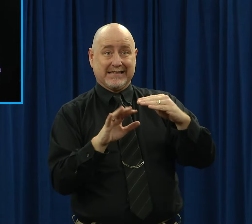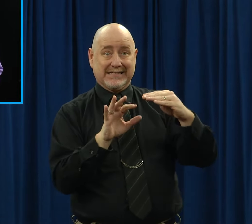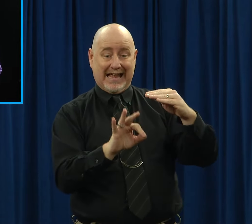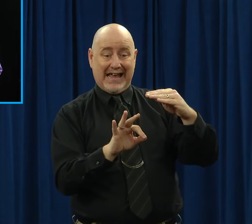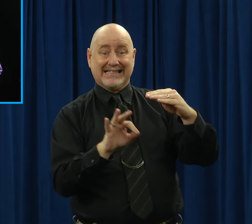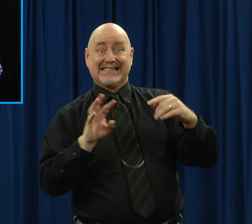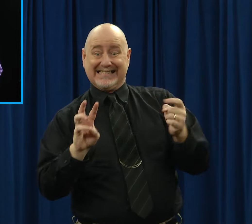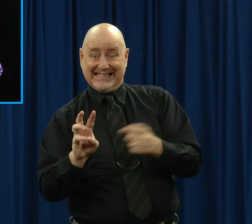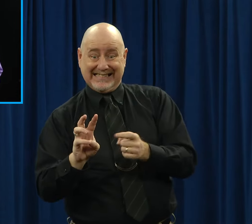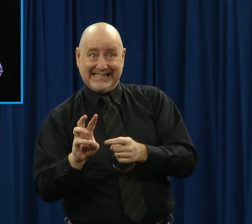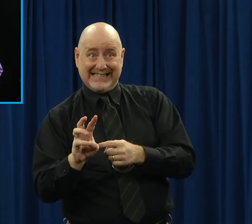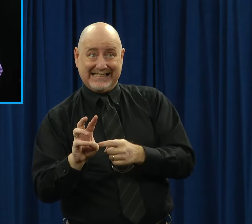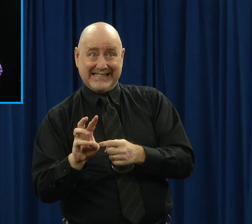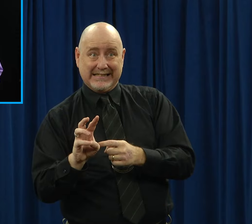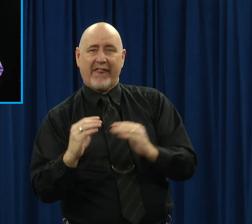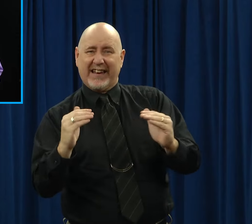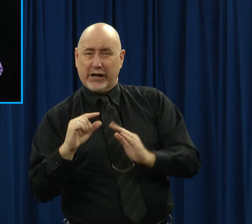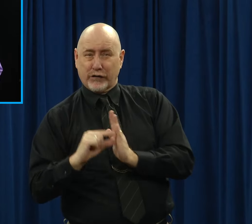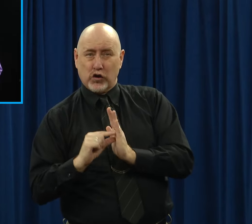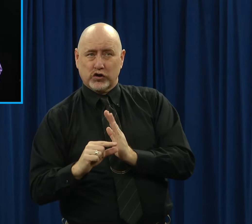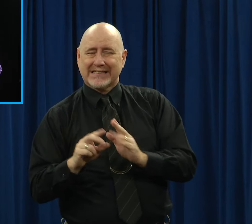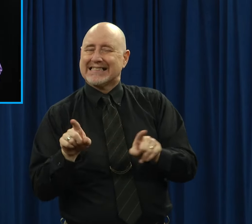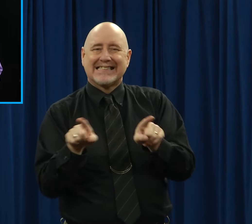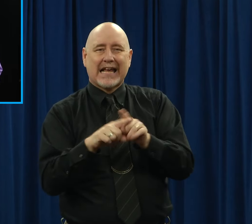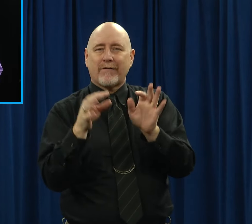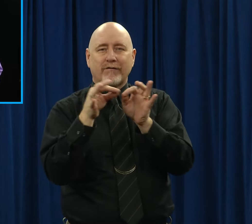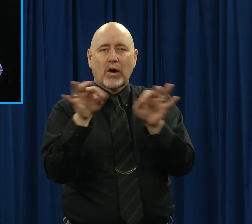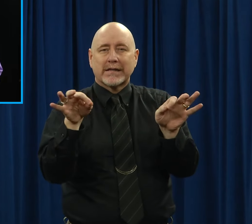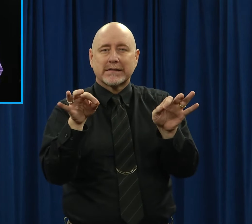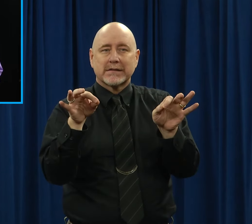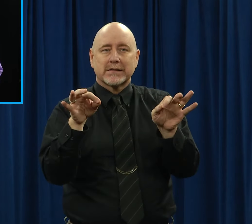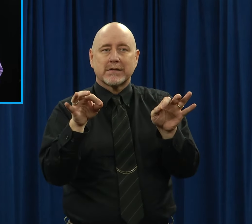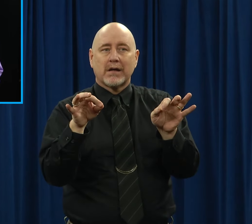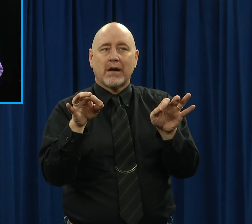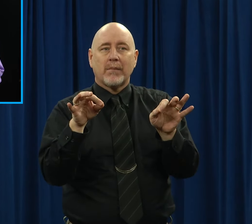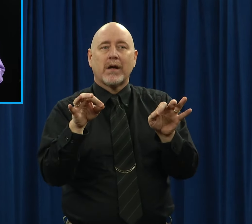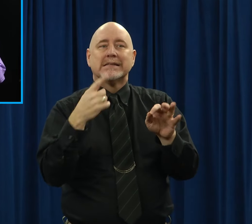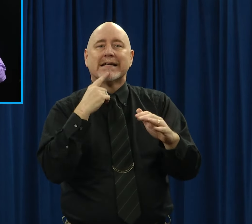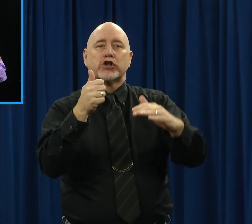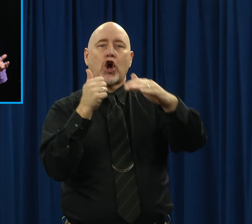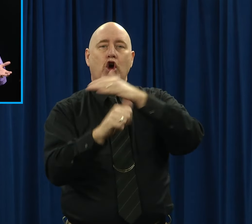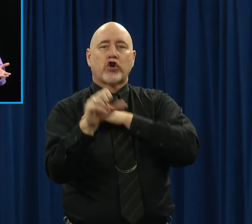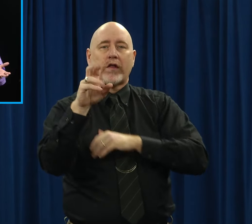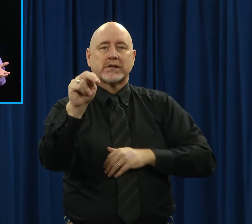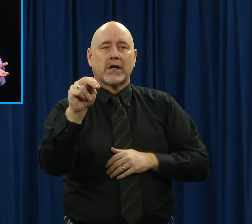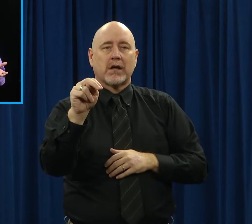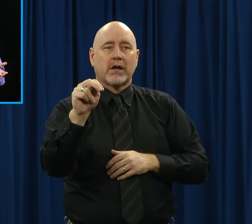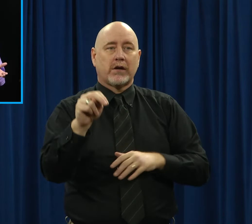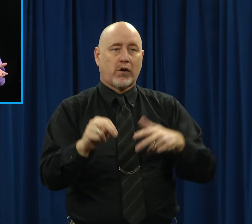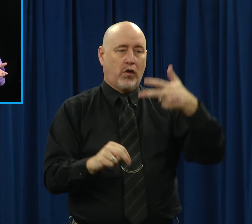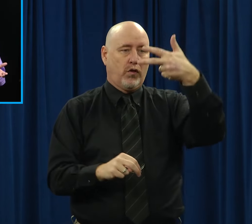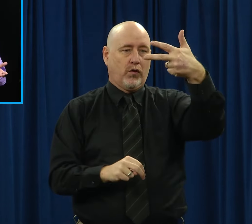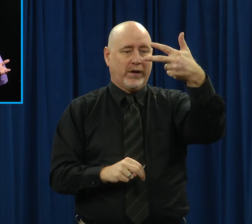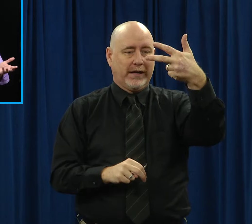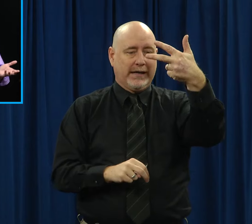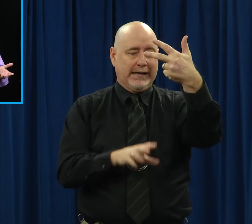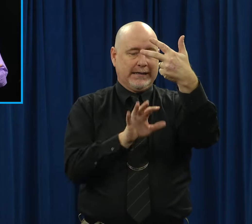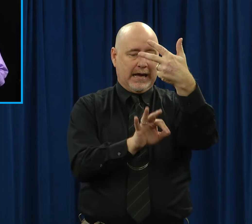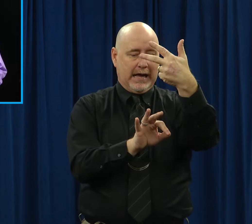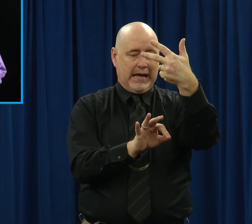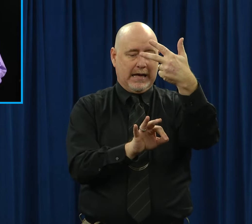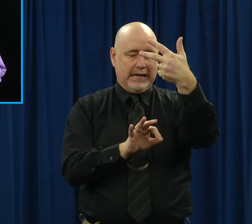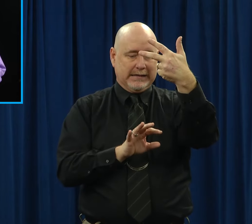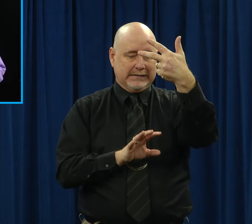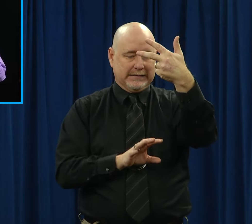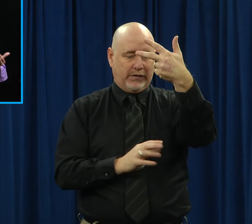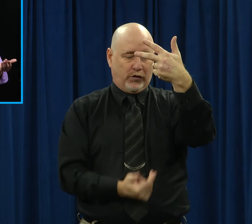in Ecclesiastes chapter 9, verse number 6 uses that phrase again, "under the sun." Again, it's used in verse 3, it's